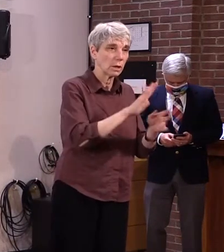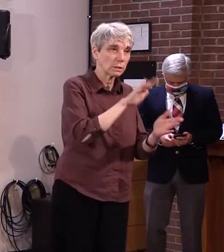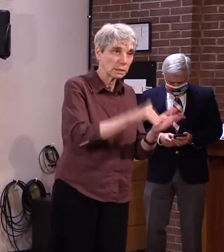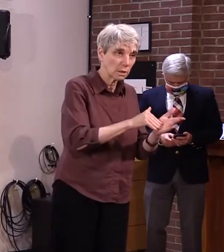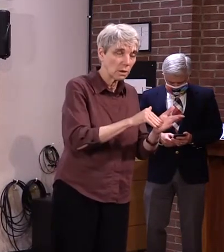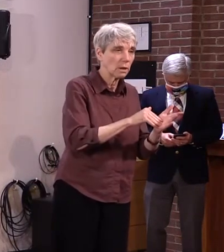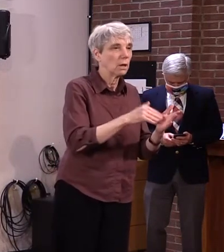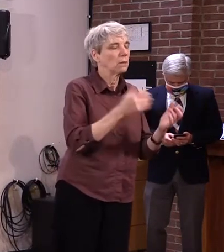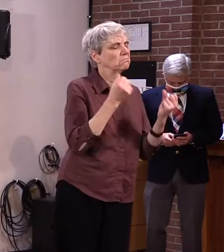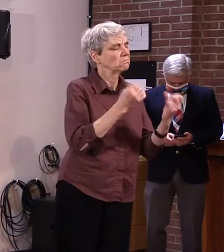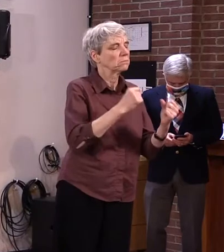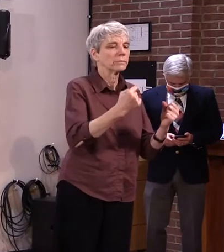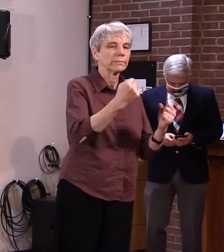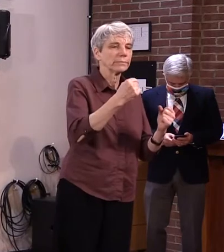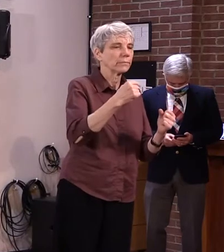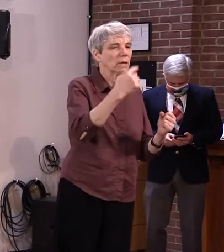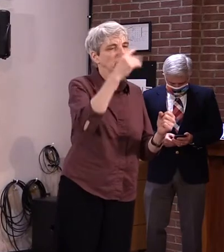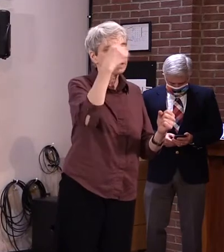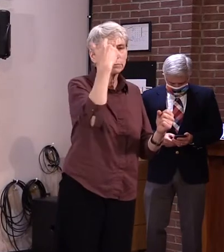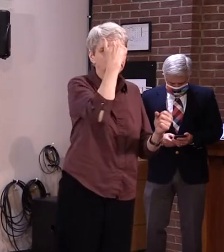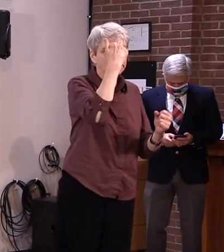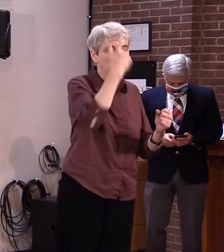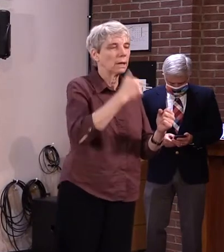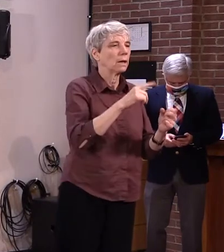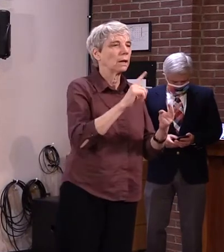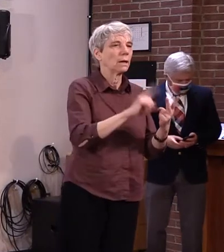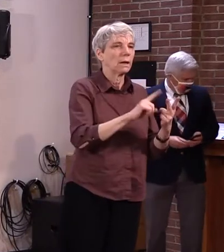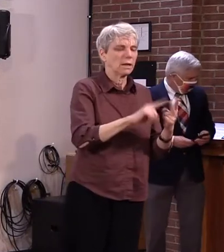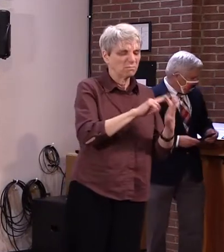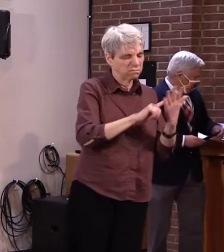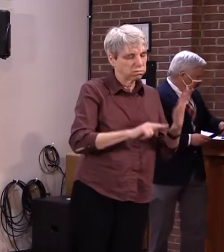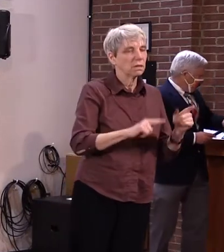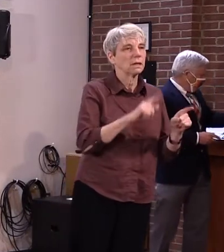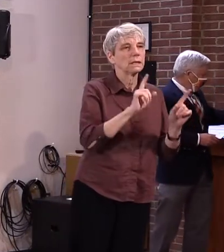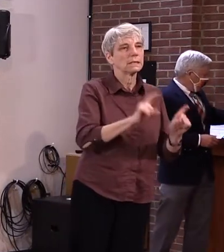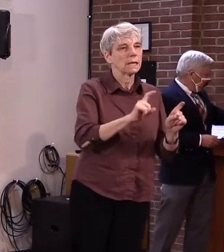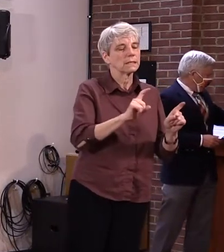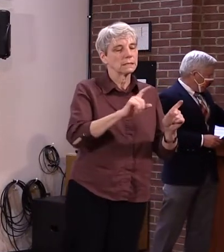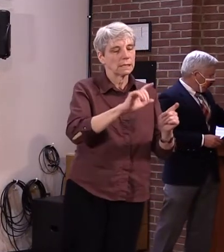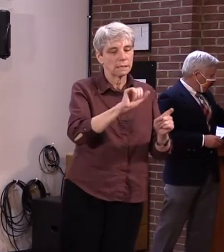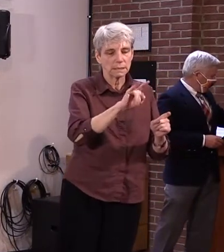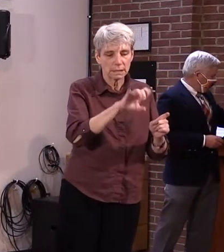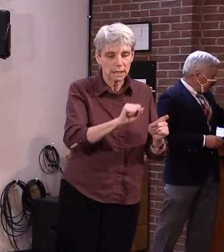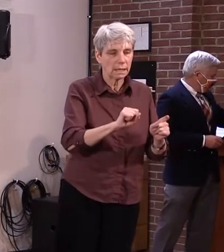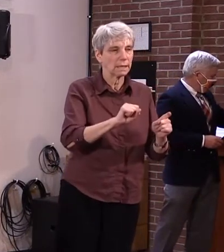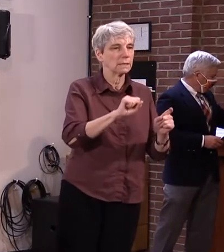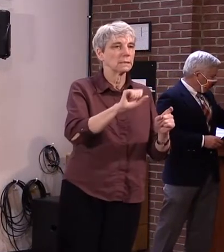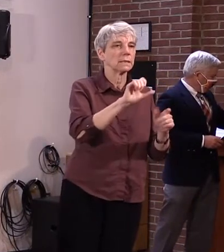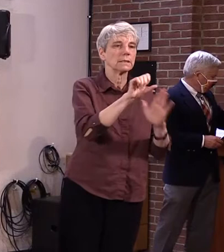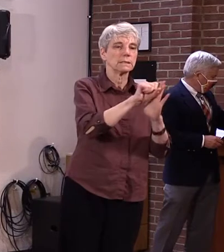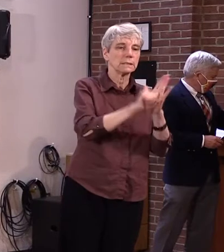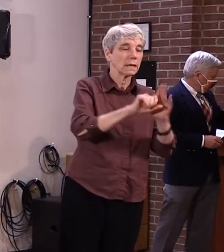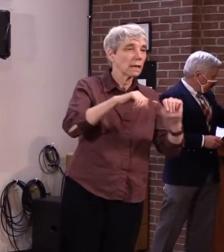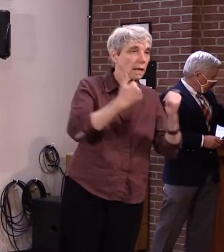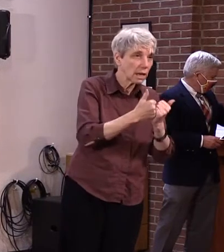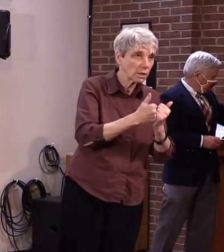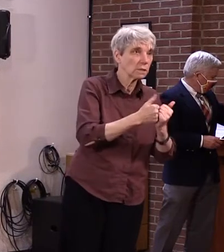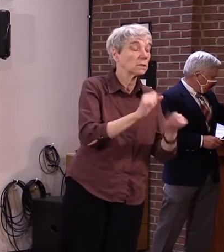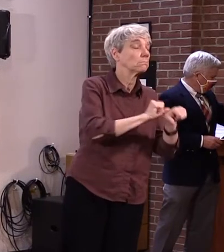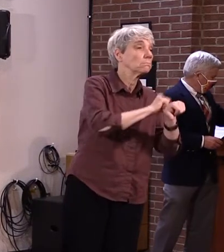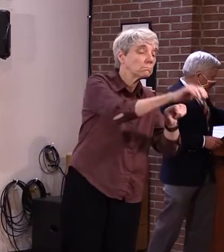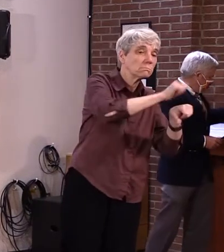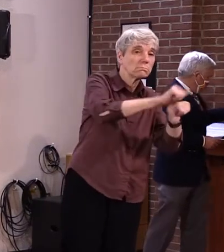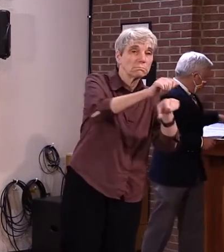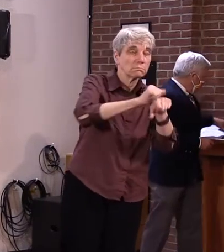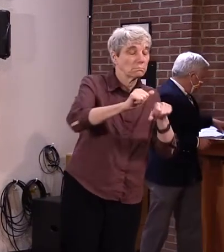and 25,000 face coverings, to COVID testing sites, to state agencies for distribution to constituents